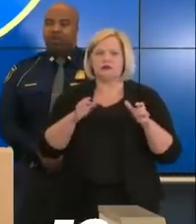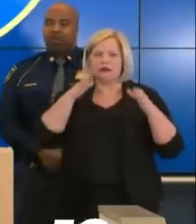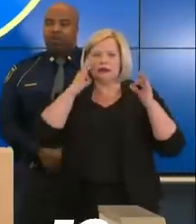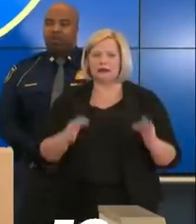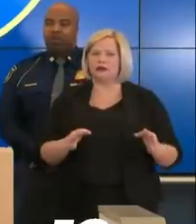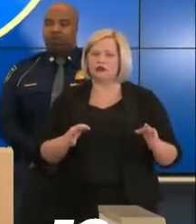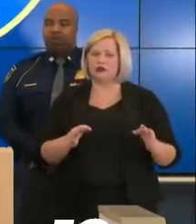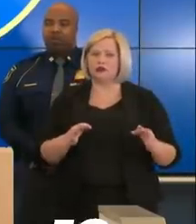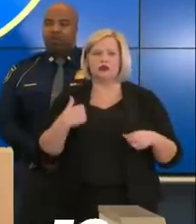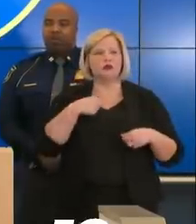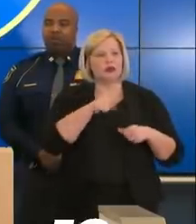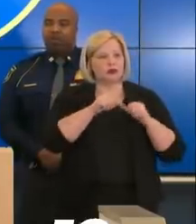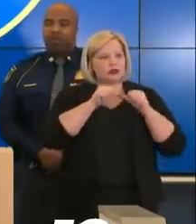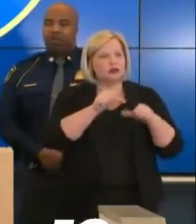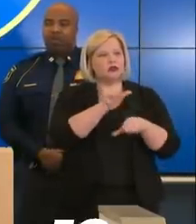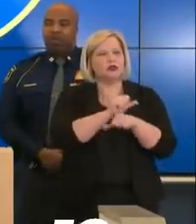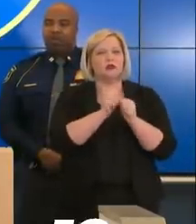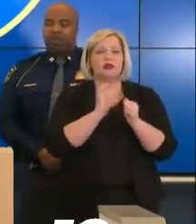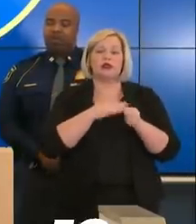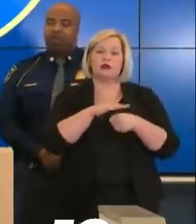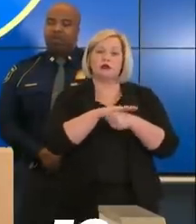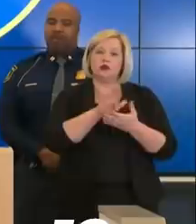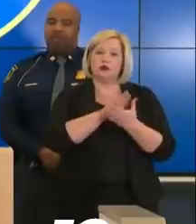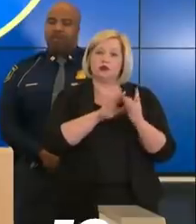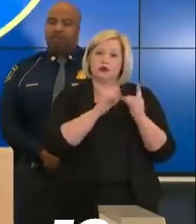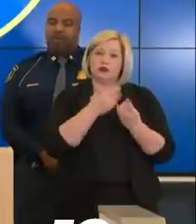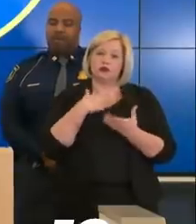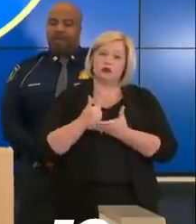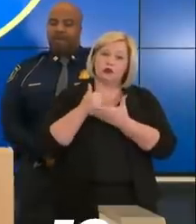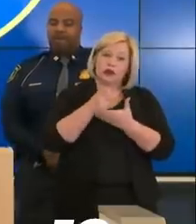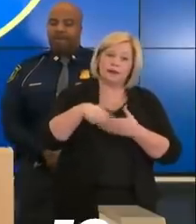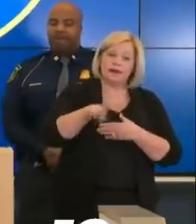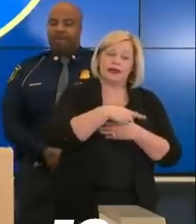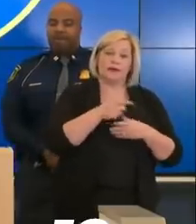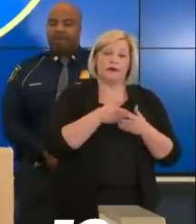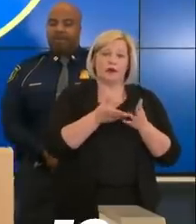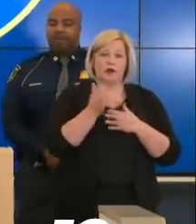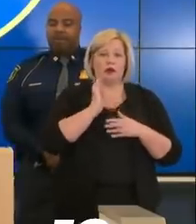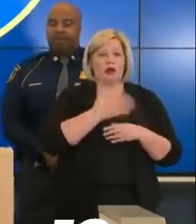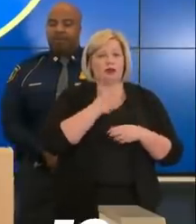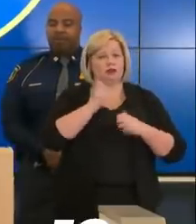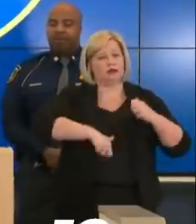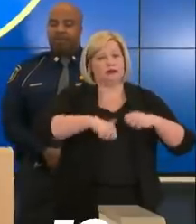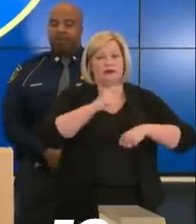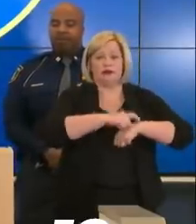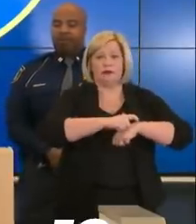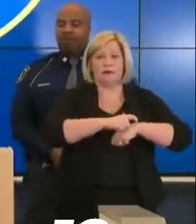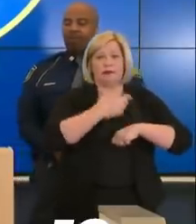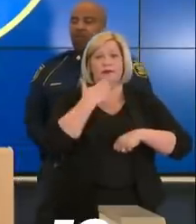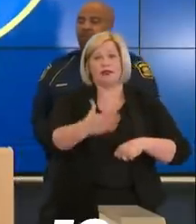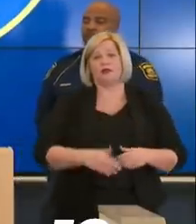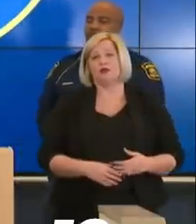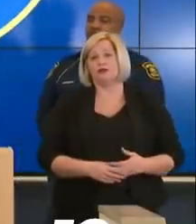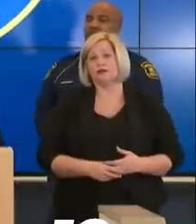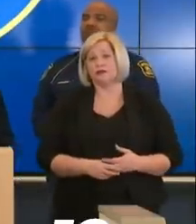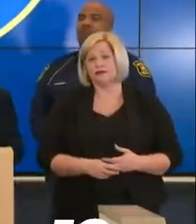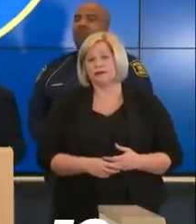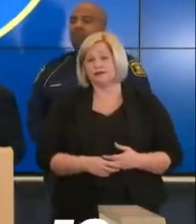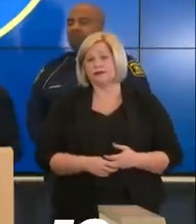work with our local school districts to help them through this challenging time. Thank you.